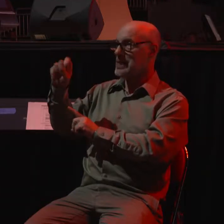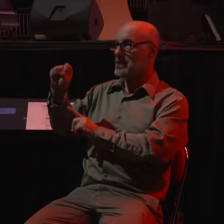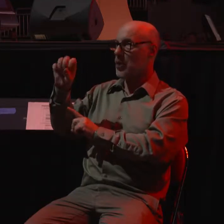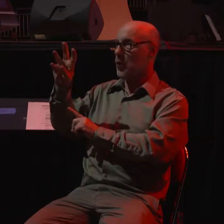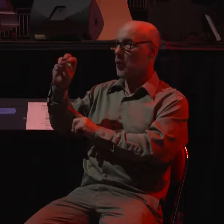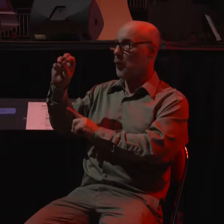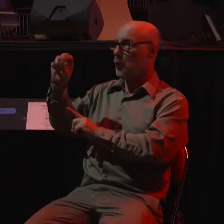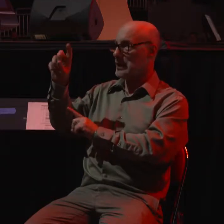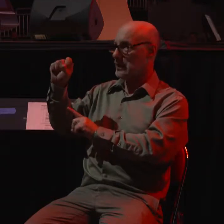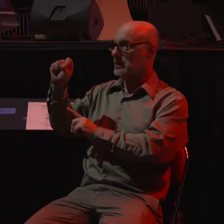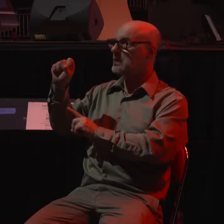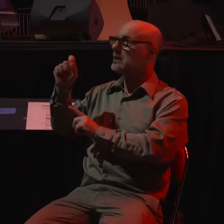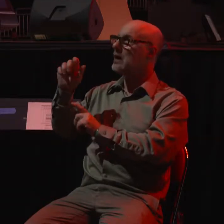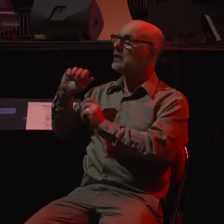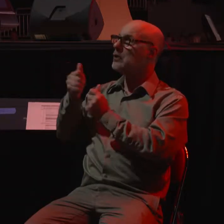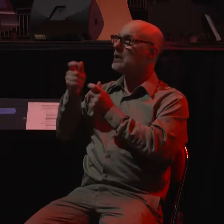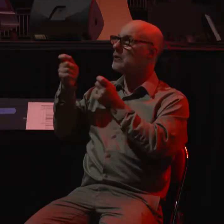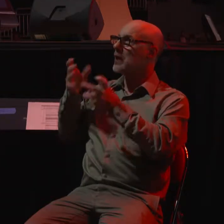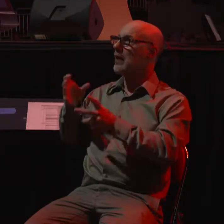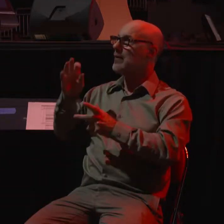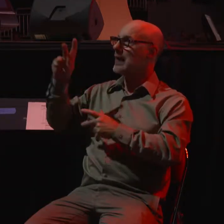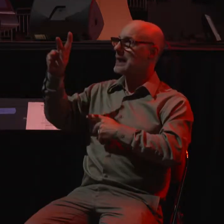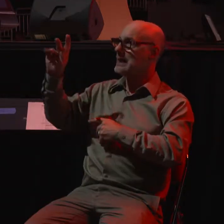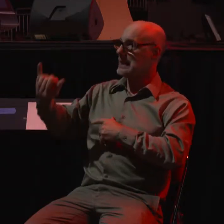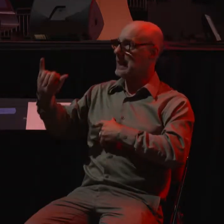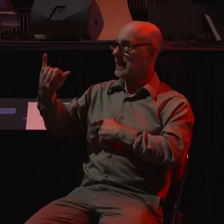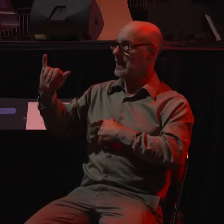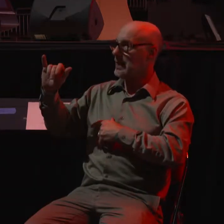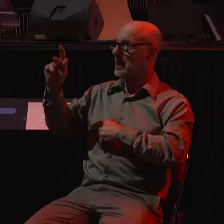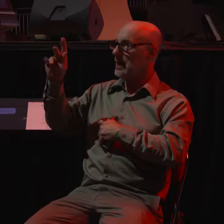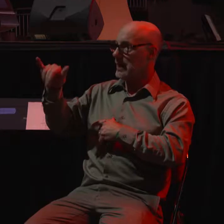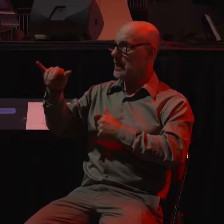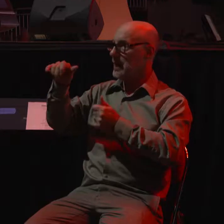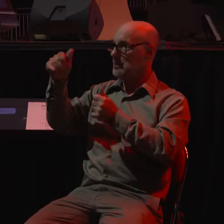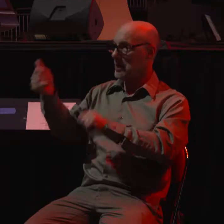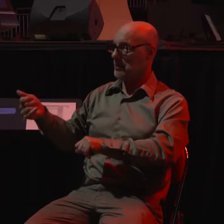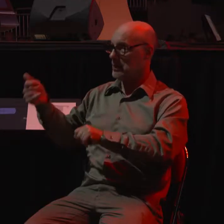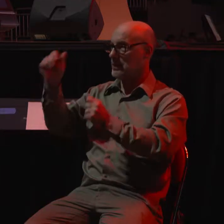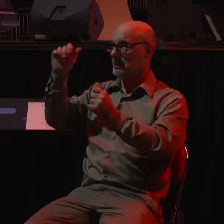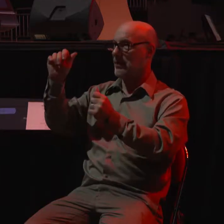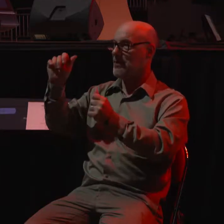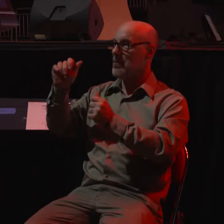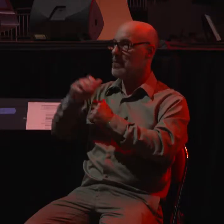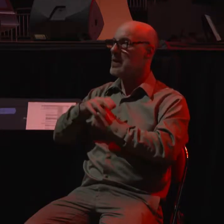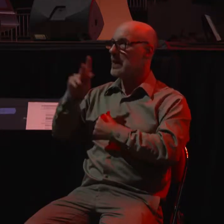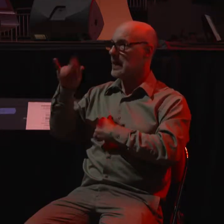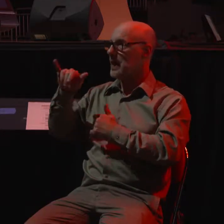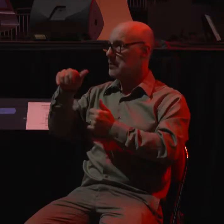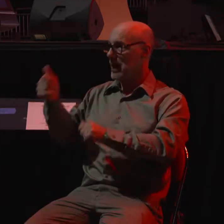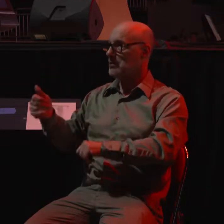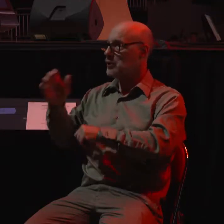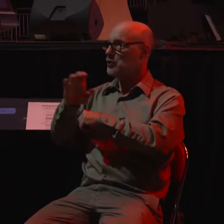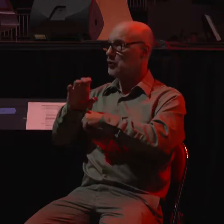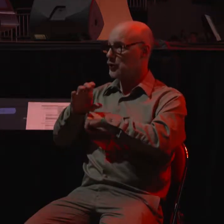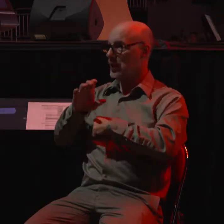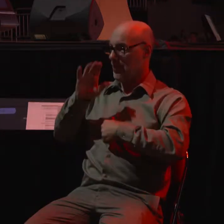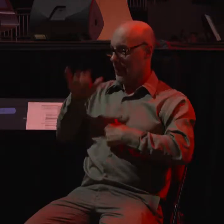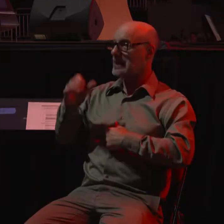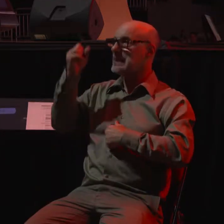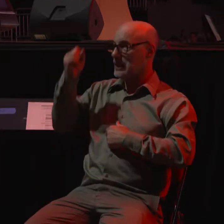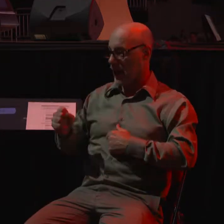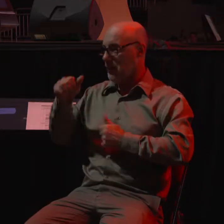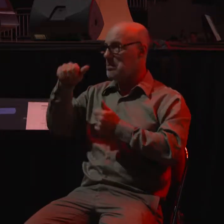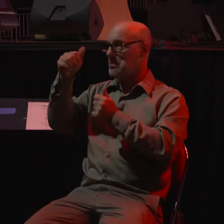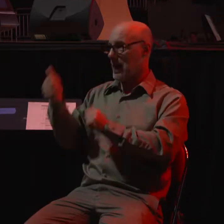He is Associate Director of Kentucky Baptist. Is that all Baptists without regard to denomination? Or? That is Southern Baptist. Southern